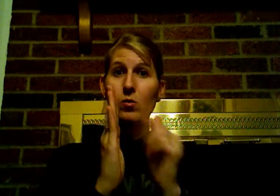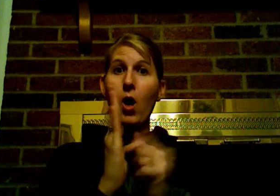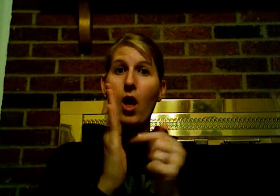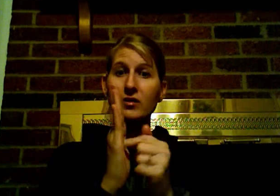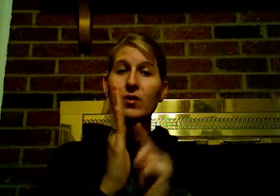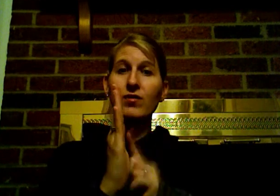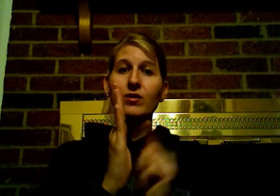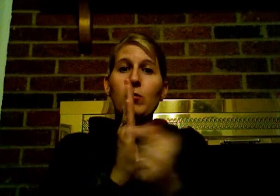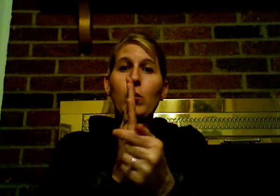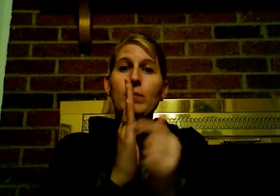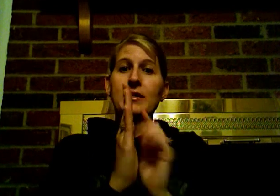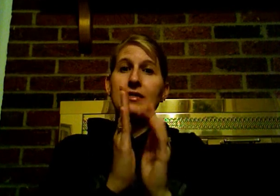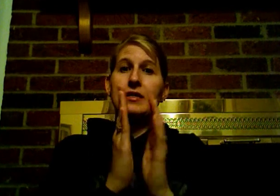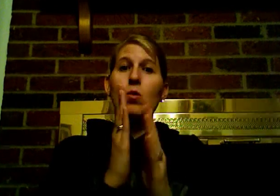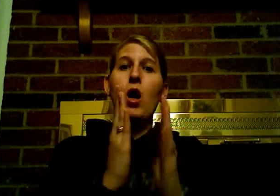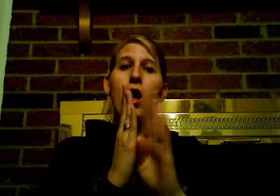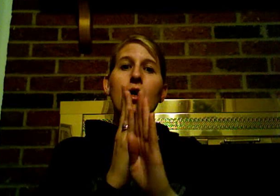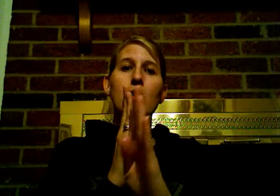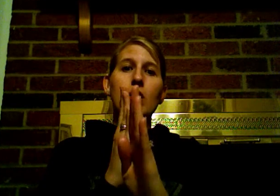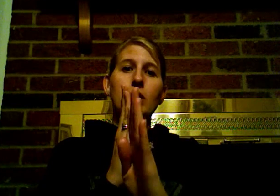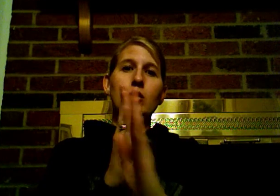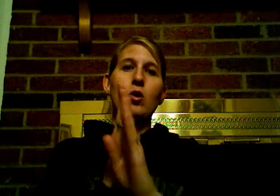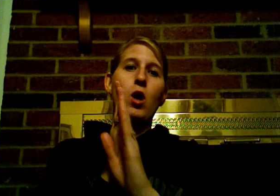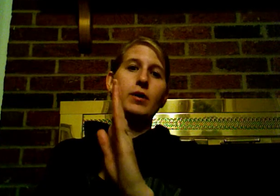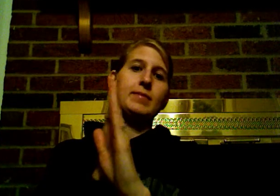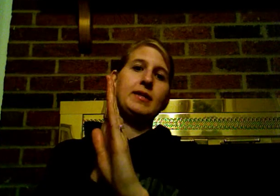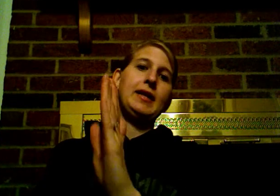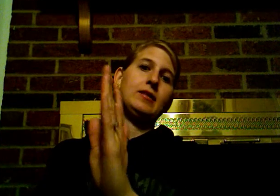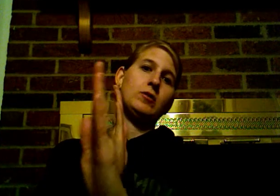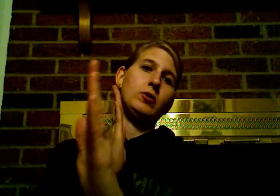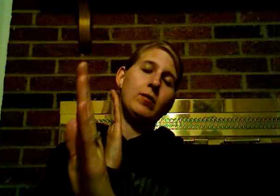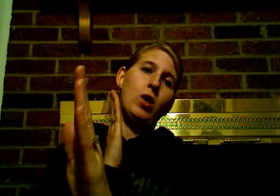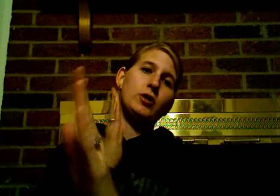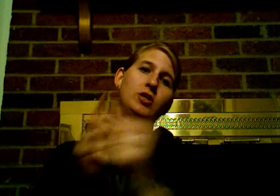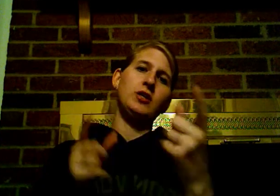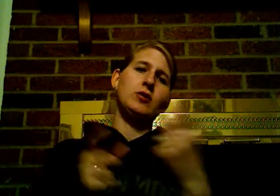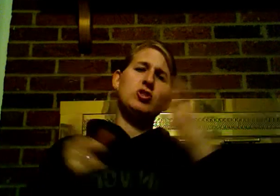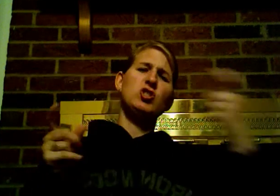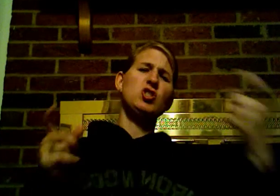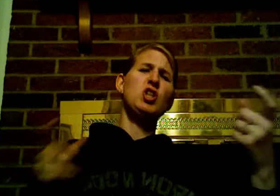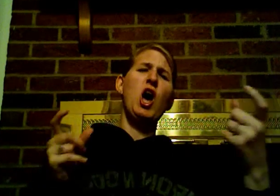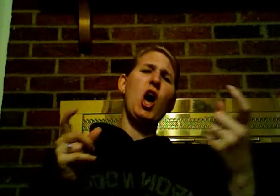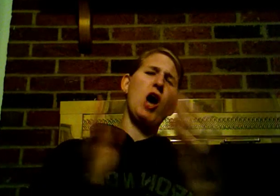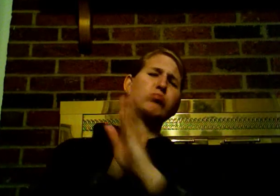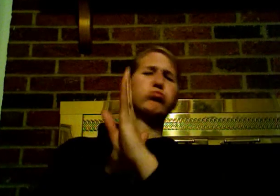wall. It's a reference point, but it's still a wall. A wall can be like the Great Wall,